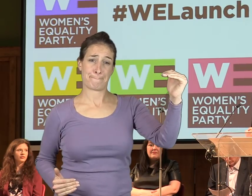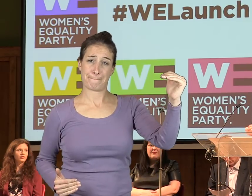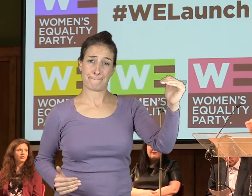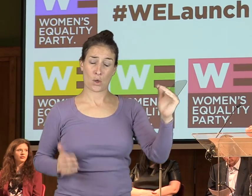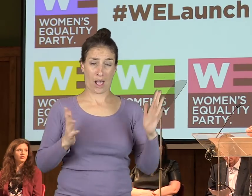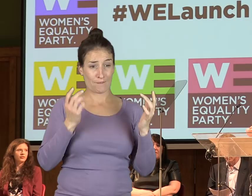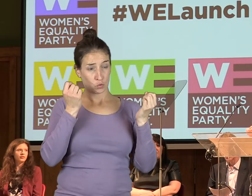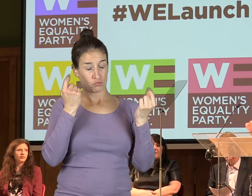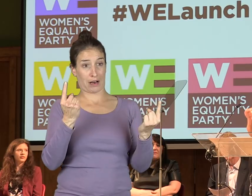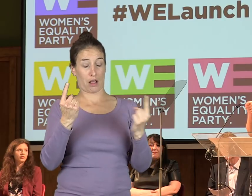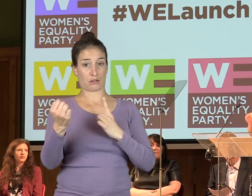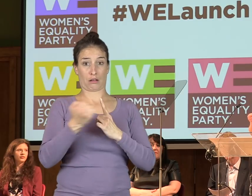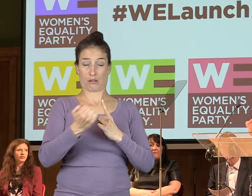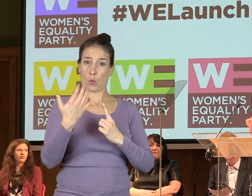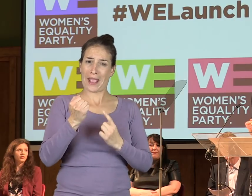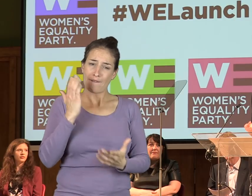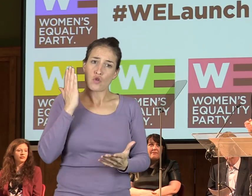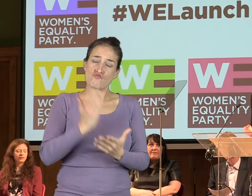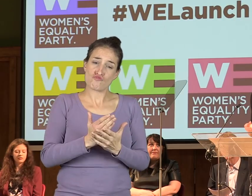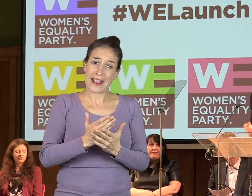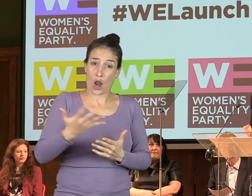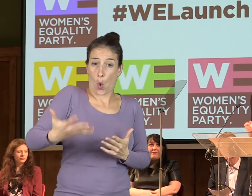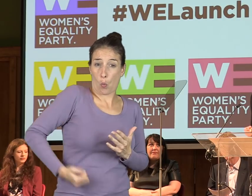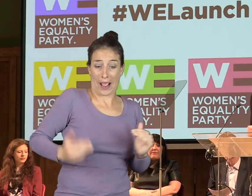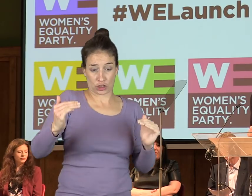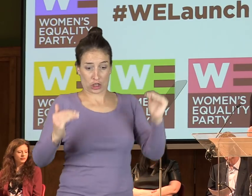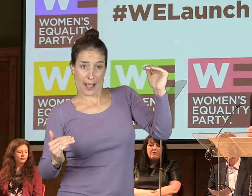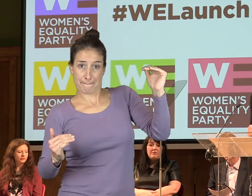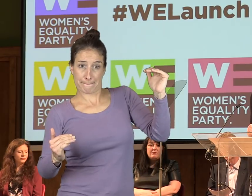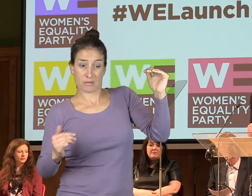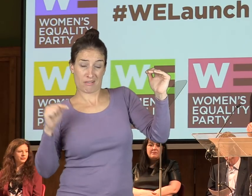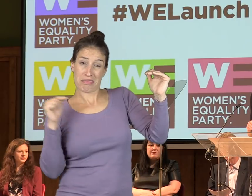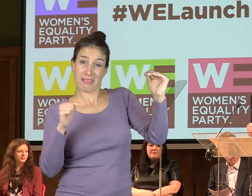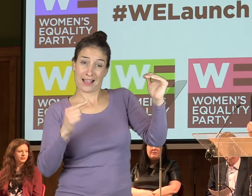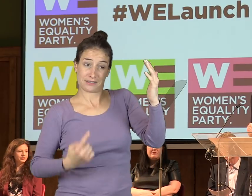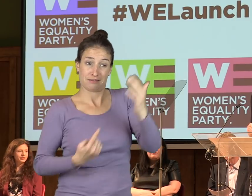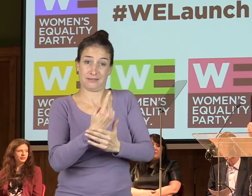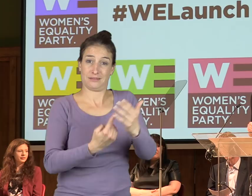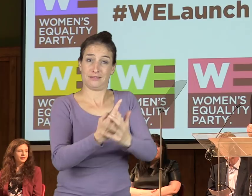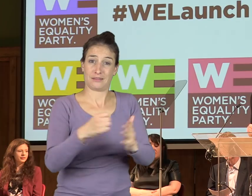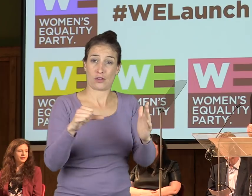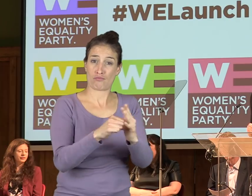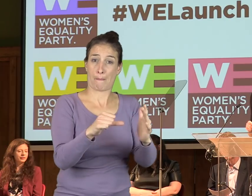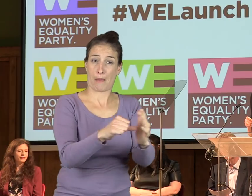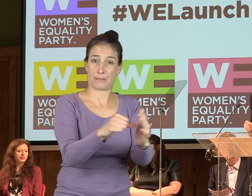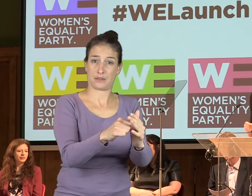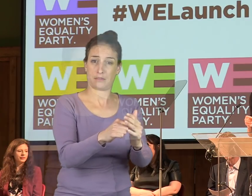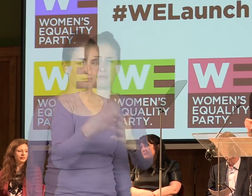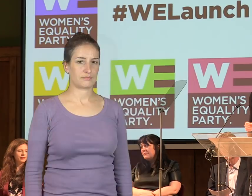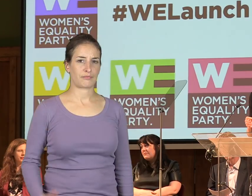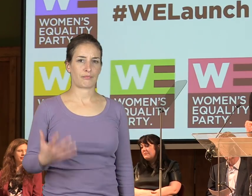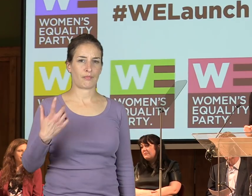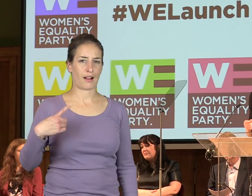real gender pay gap that sits behind so many of the problems women face. Overall, last year,